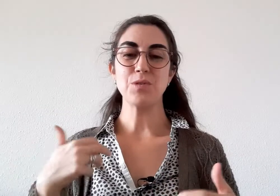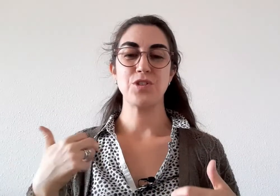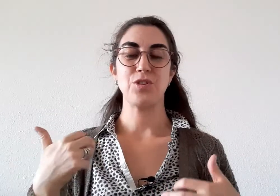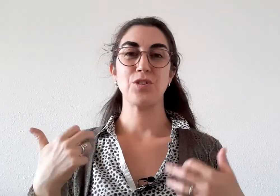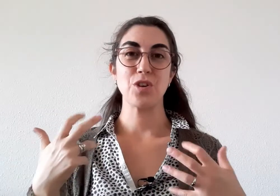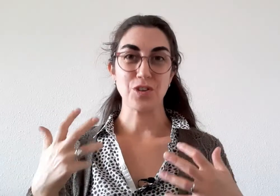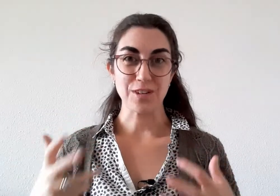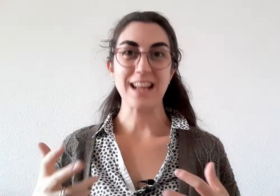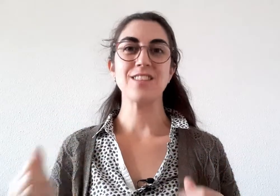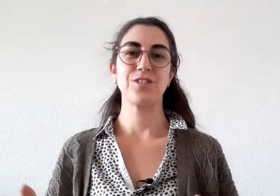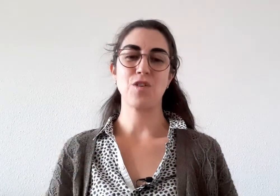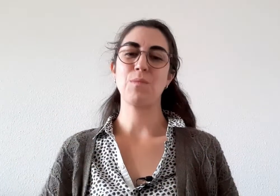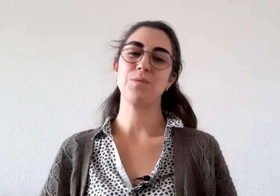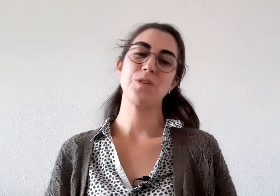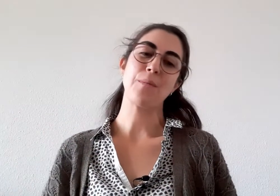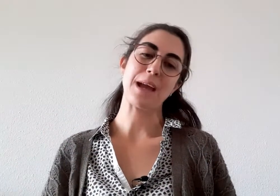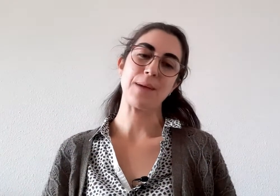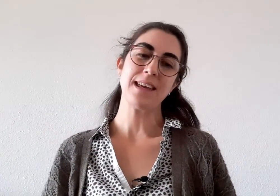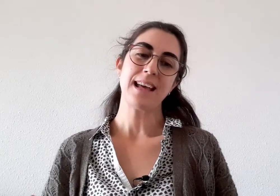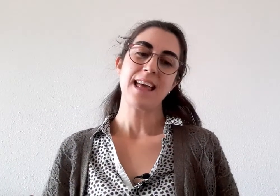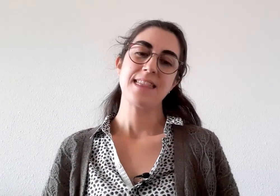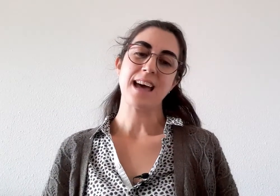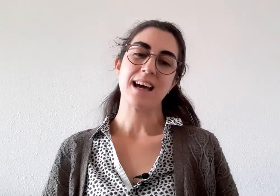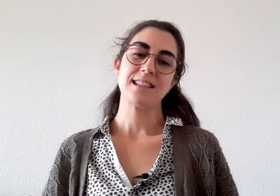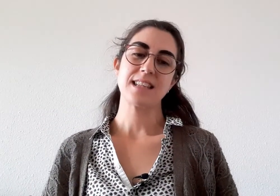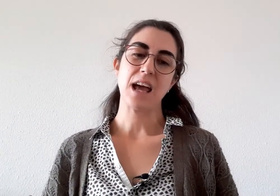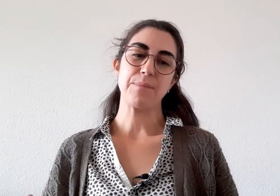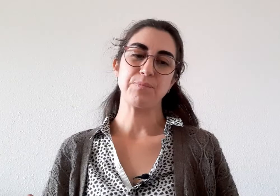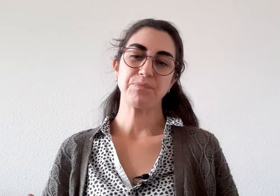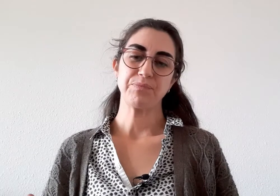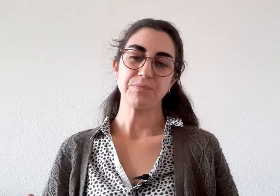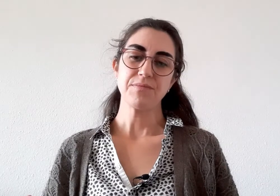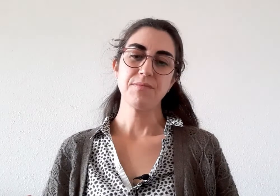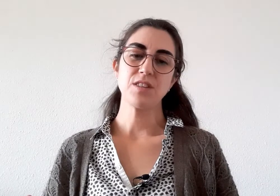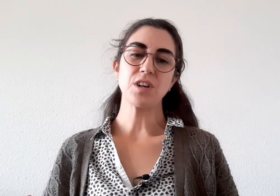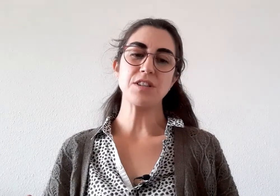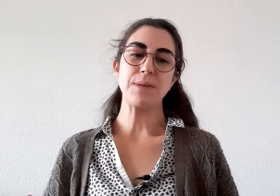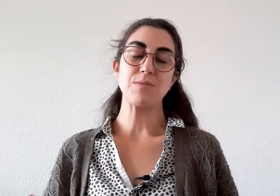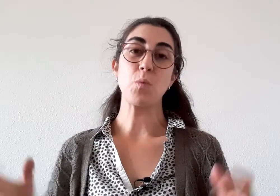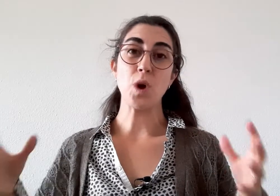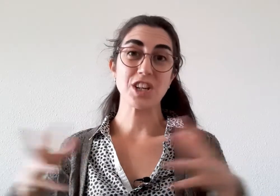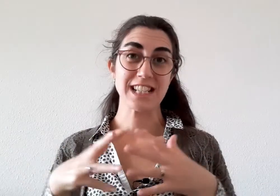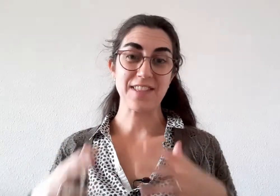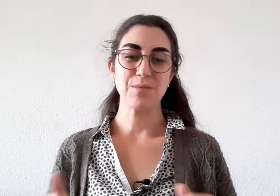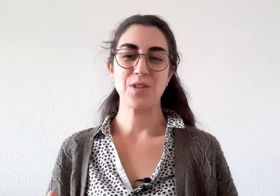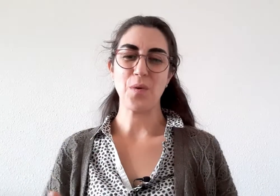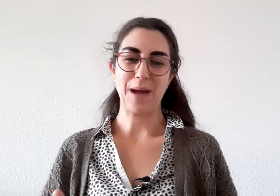to create this strong bond with your baby, that you're going to be able to work together with your